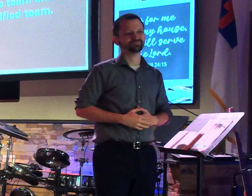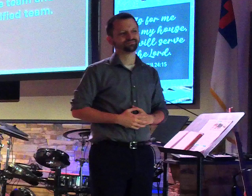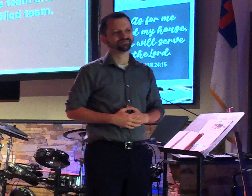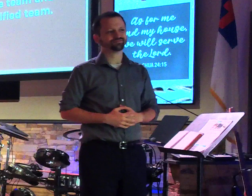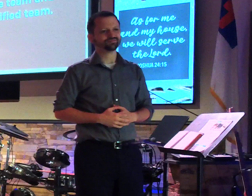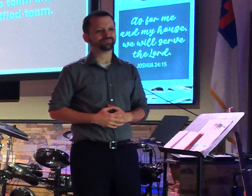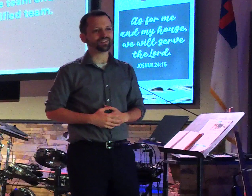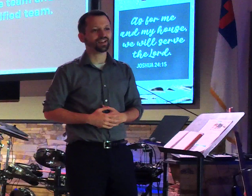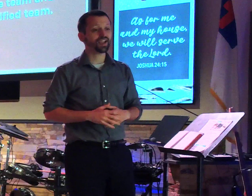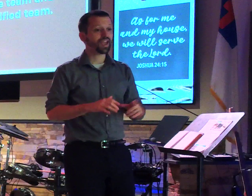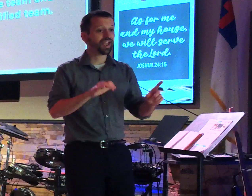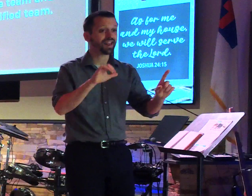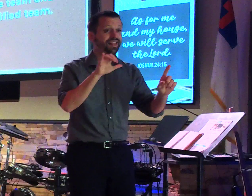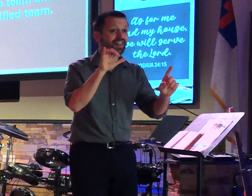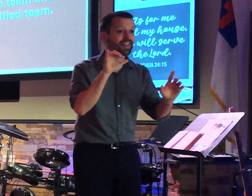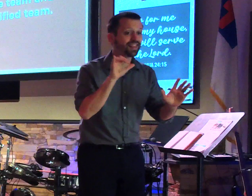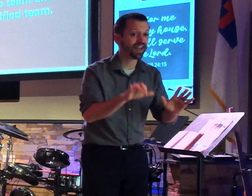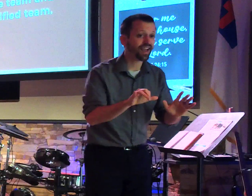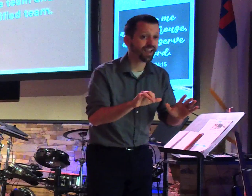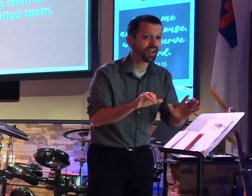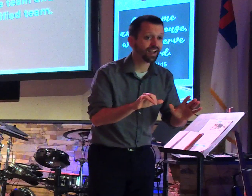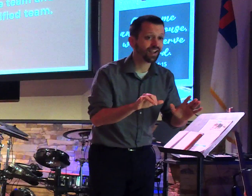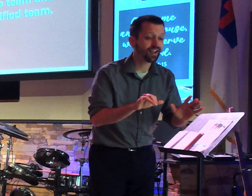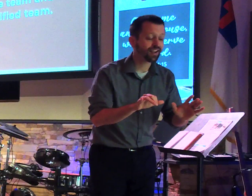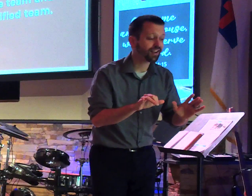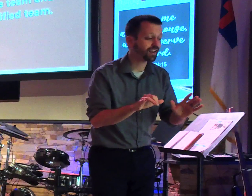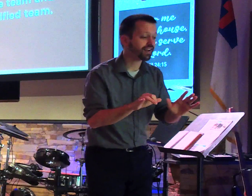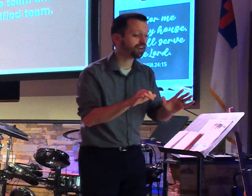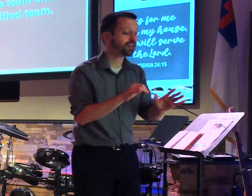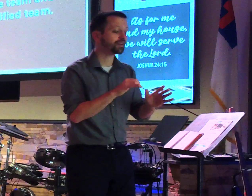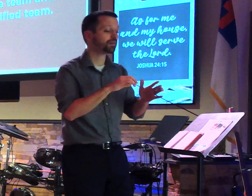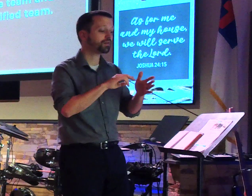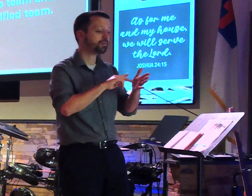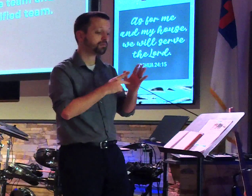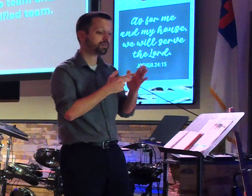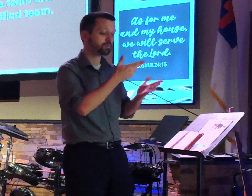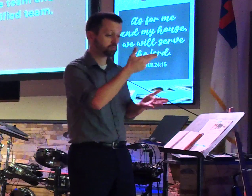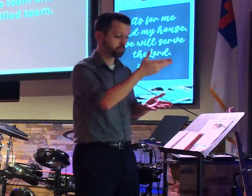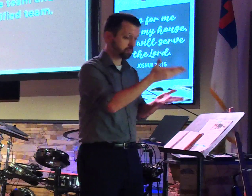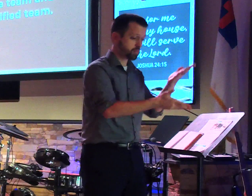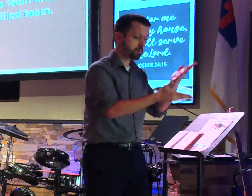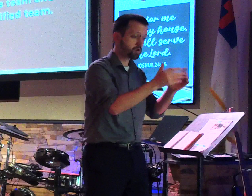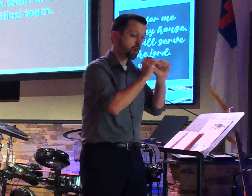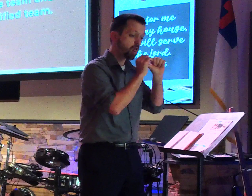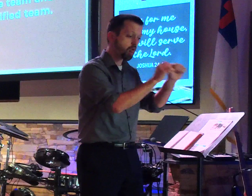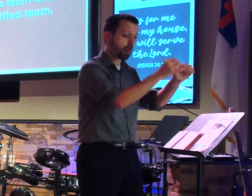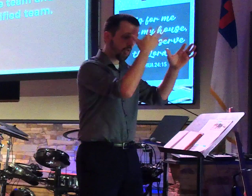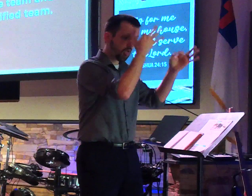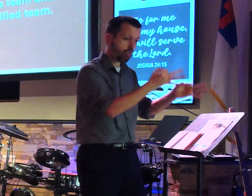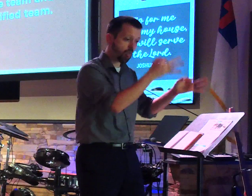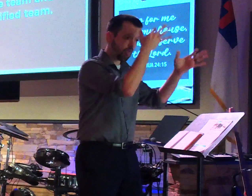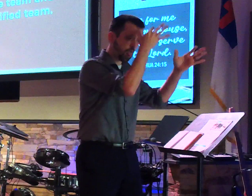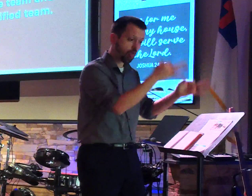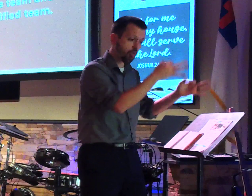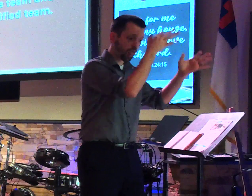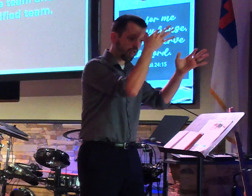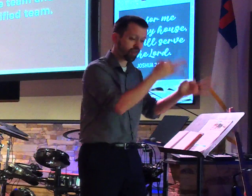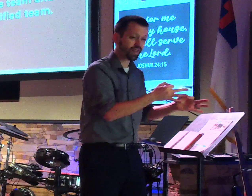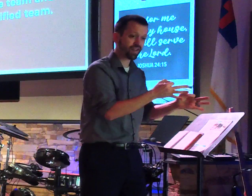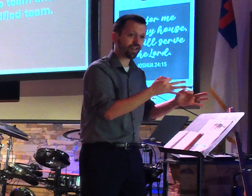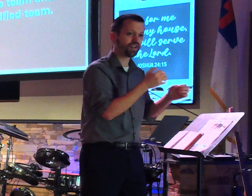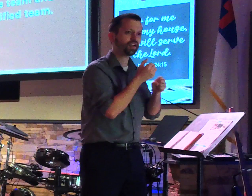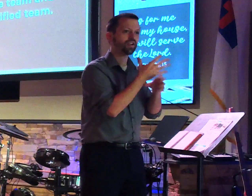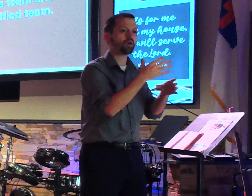And that can lead them to continue making decisions independent of their spouse, which leads to more conflict. So I want